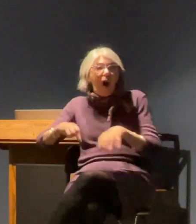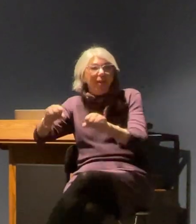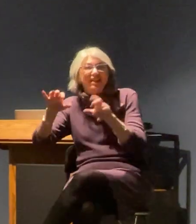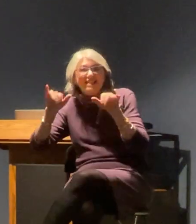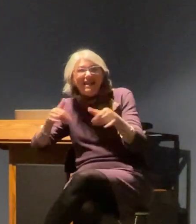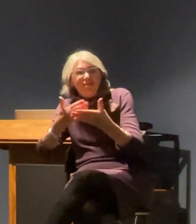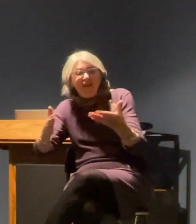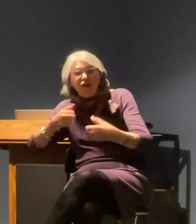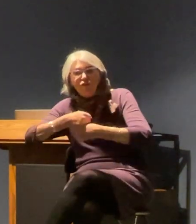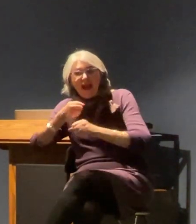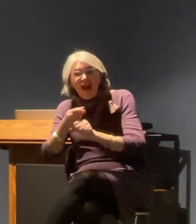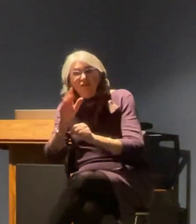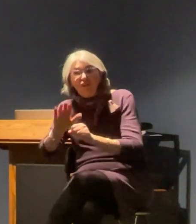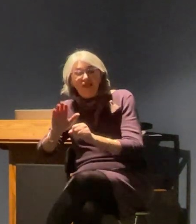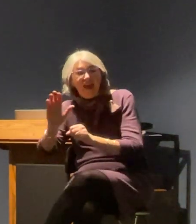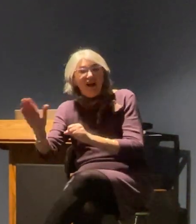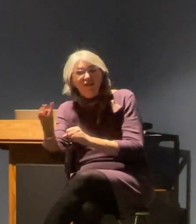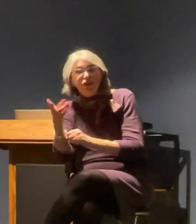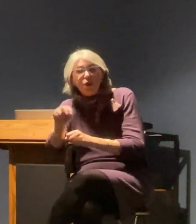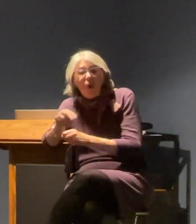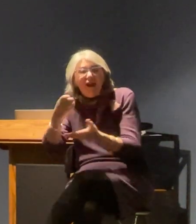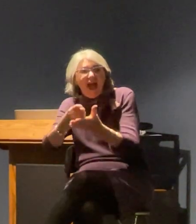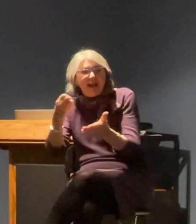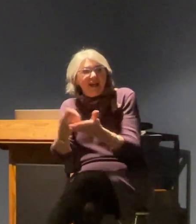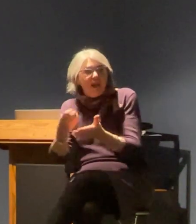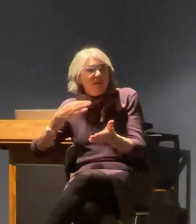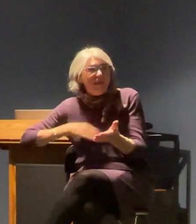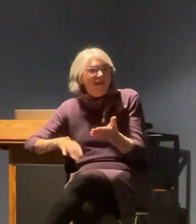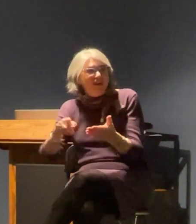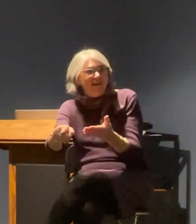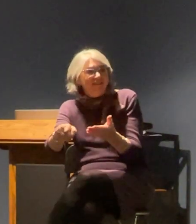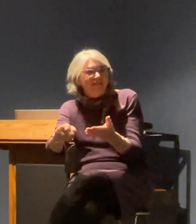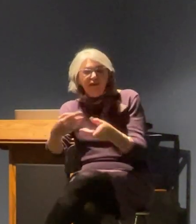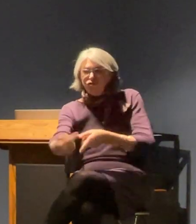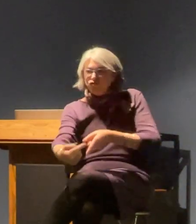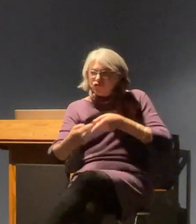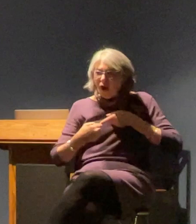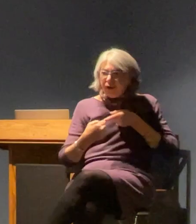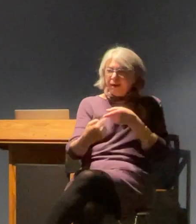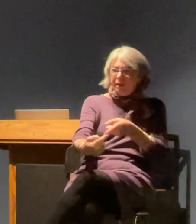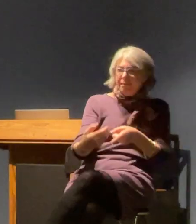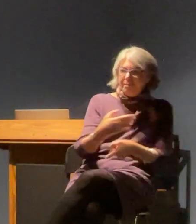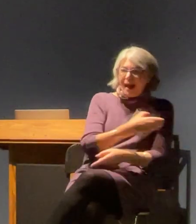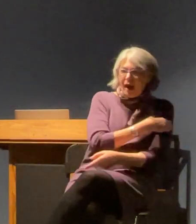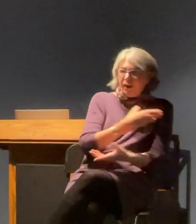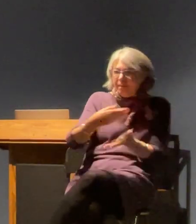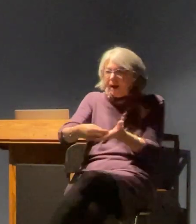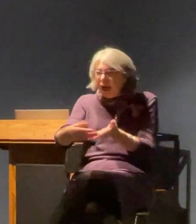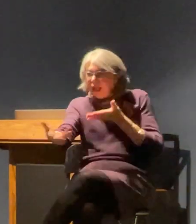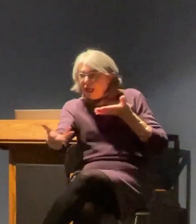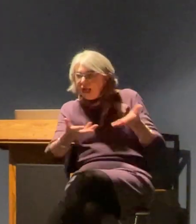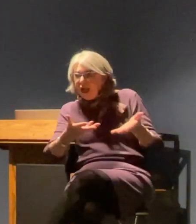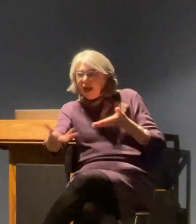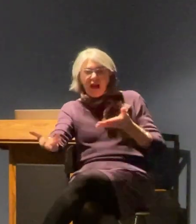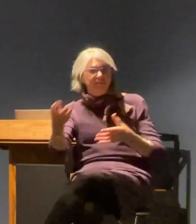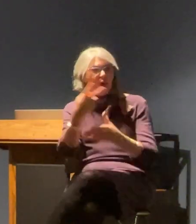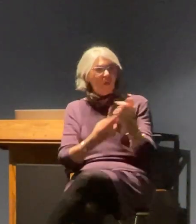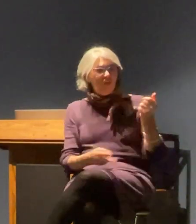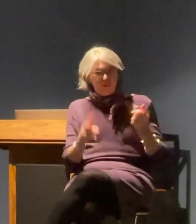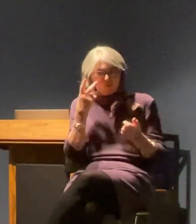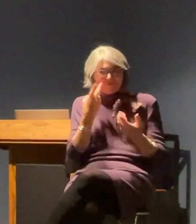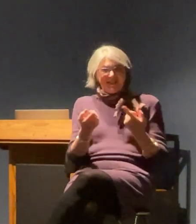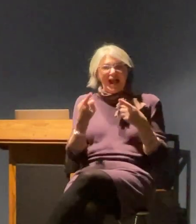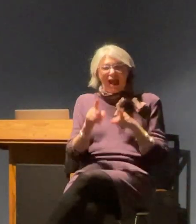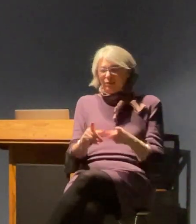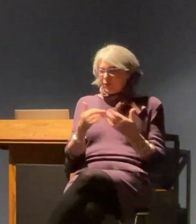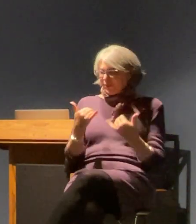thing that they created for their agency for his own economic capital. So there's a struggle between power and capital between both factions. And we've seen this